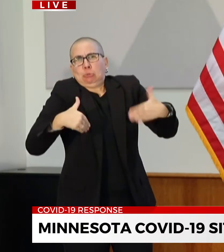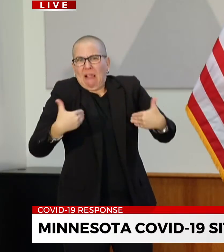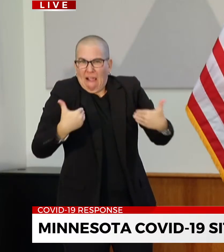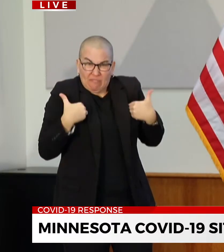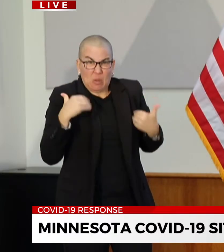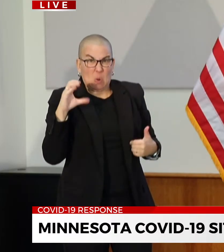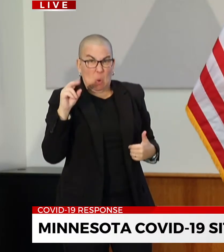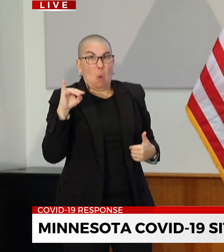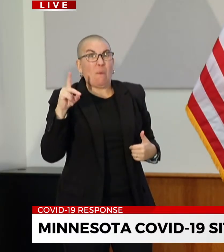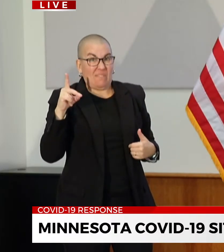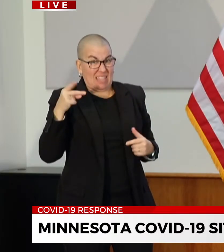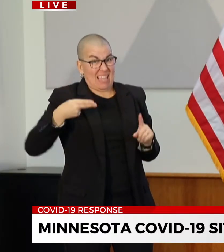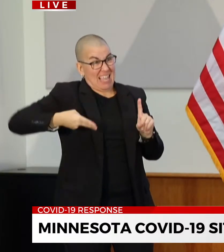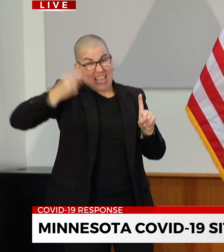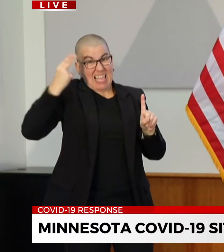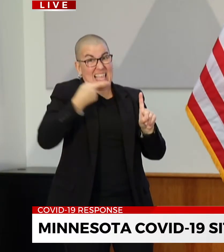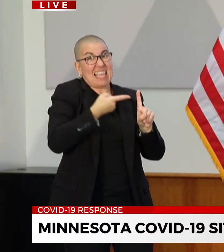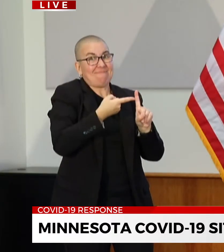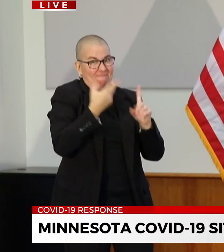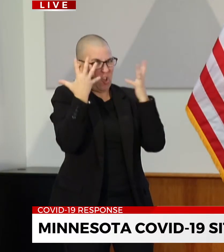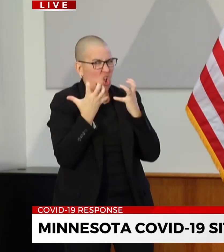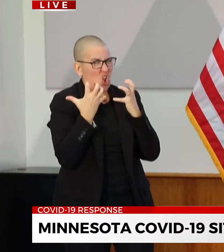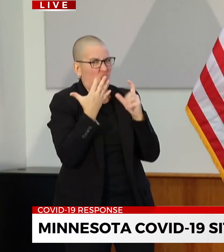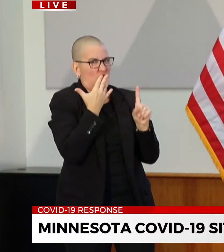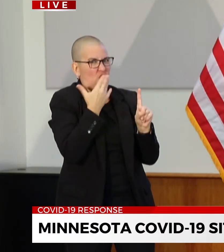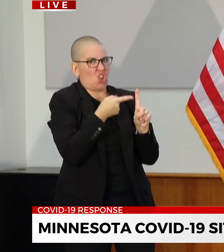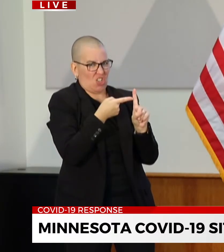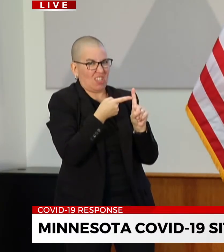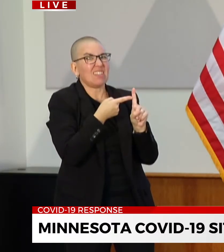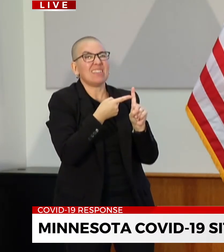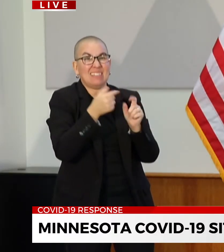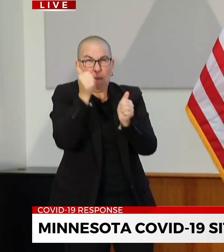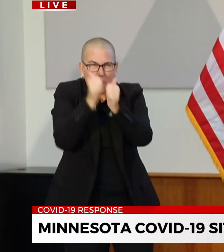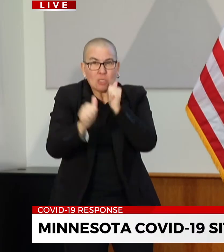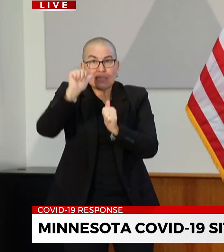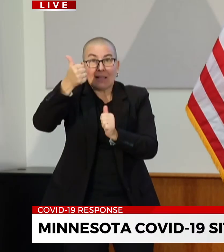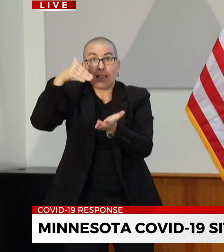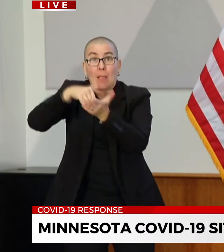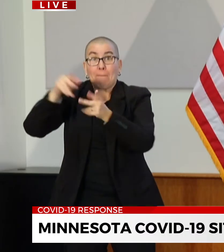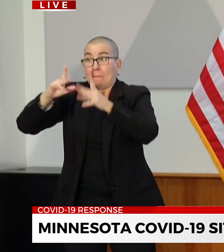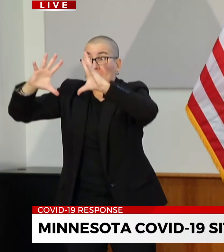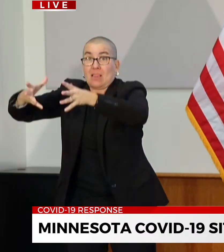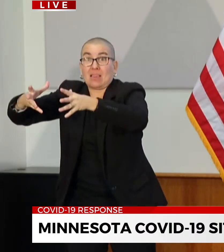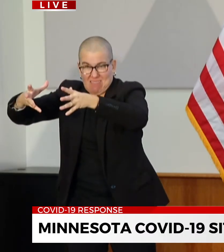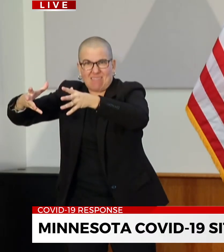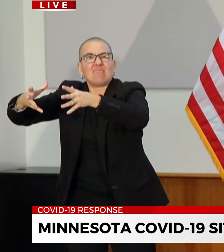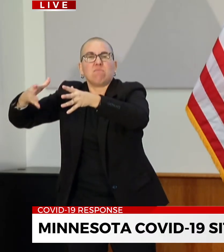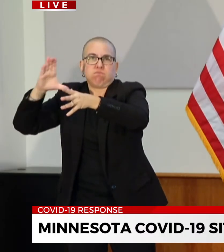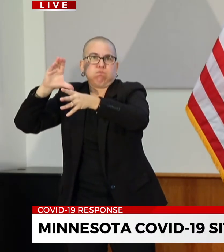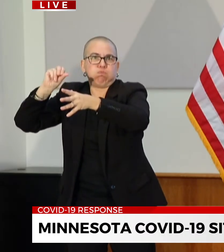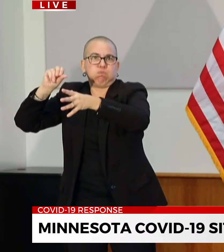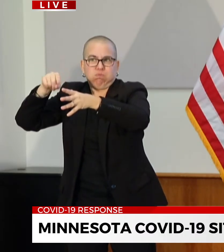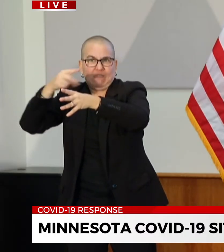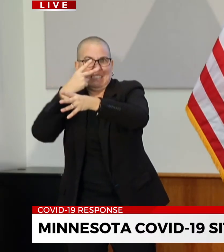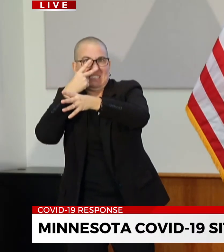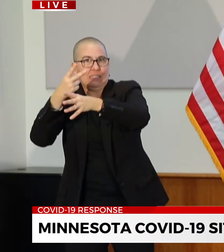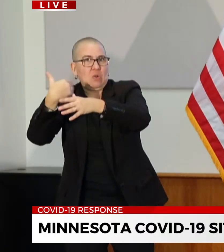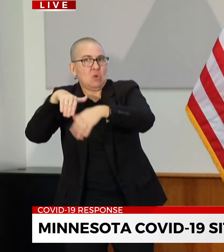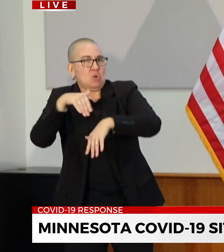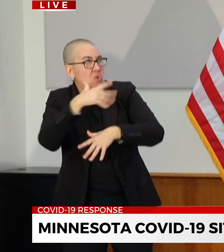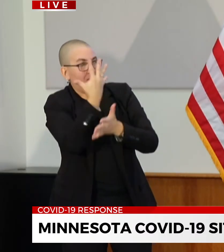per population, per 10,000 people in this case. And as you can see, the progression over the last 5